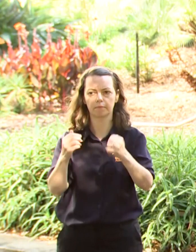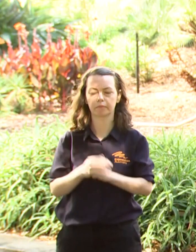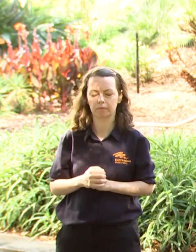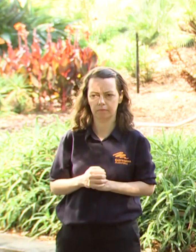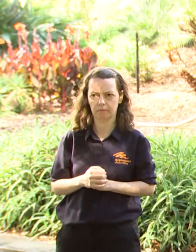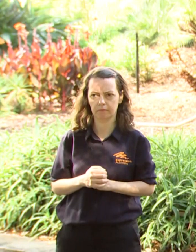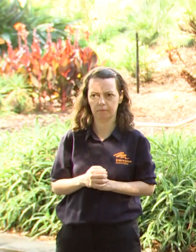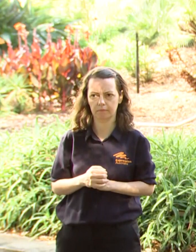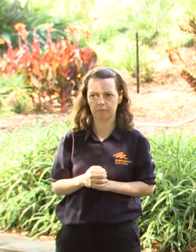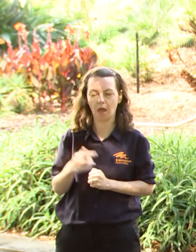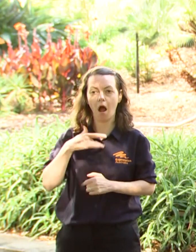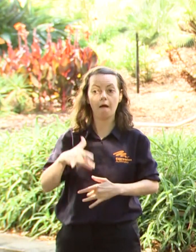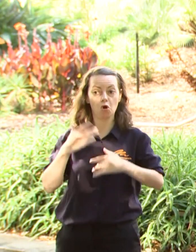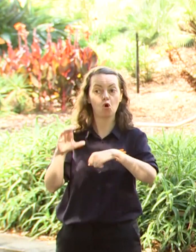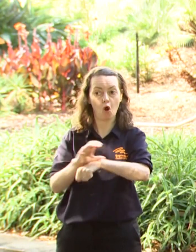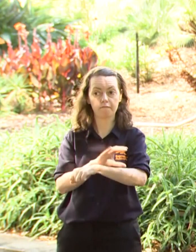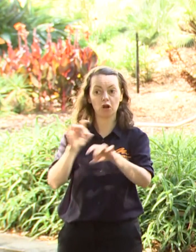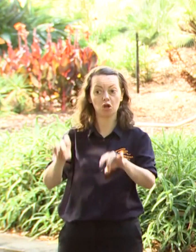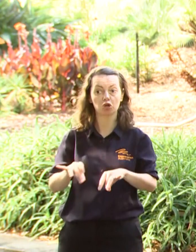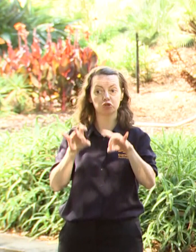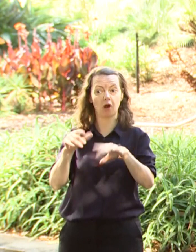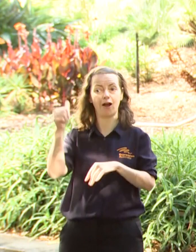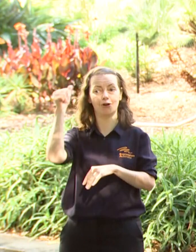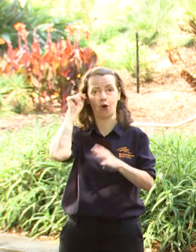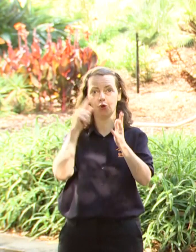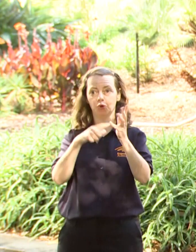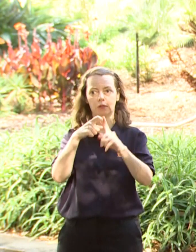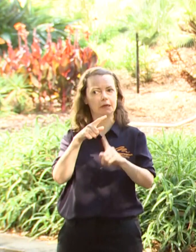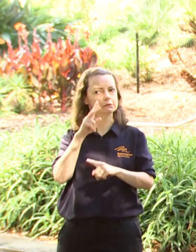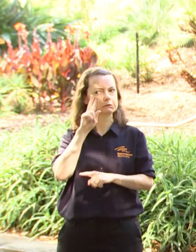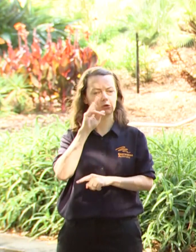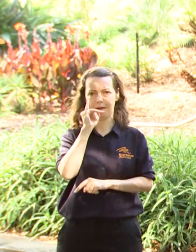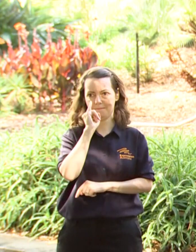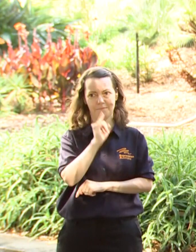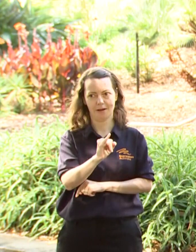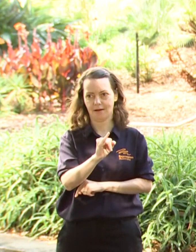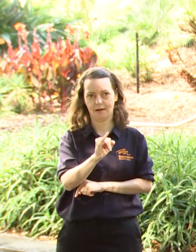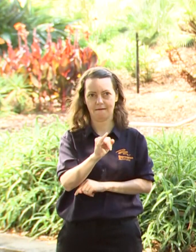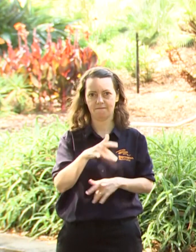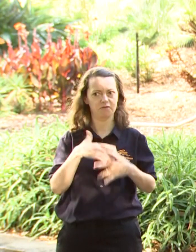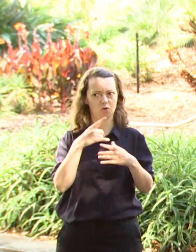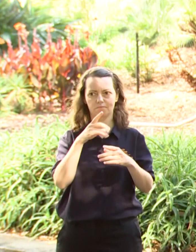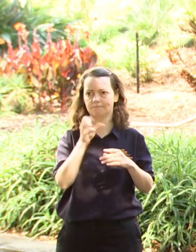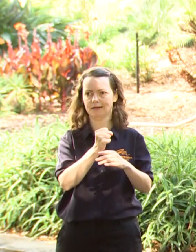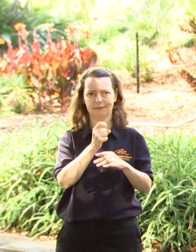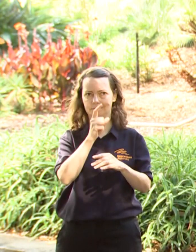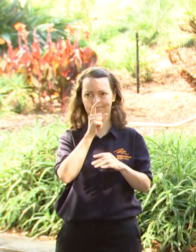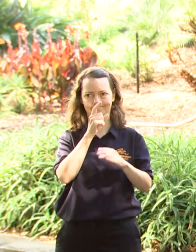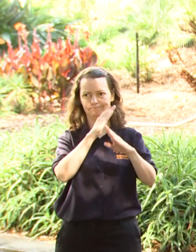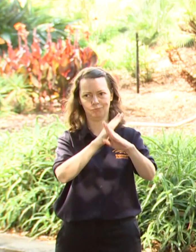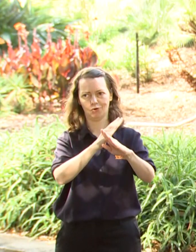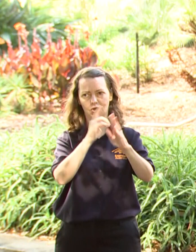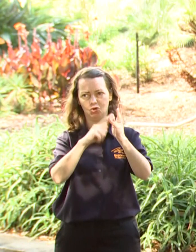strain out of Victoria and therefore Australia that our state, that our government has advocated, will be agreed to by National Cabinet today. I think that's a really important